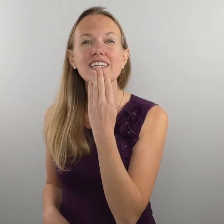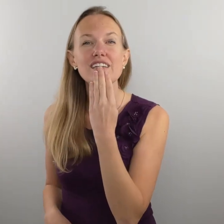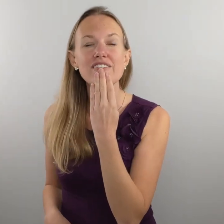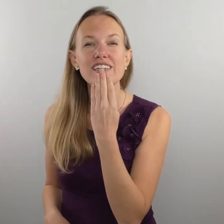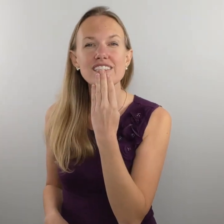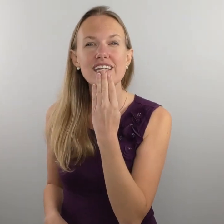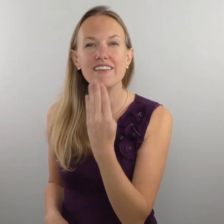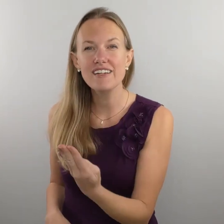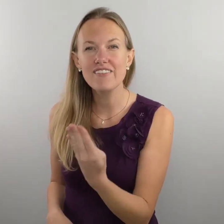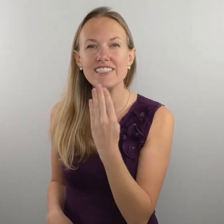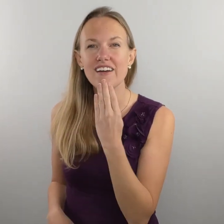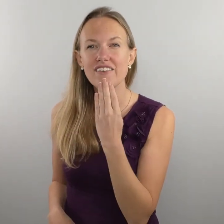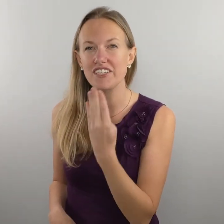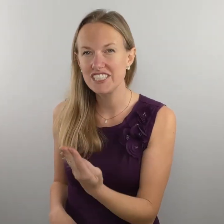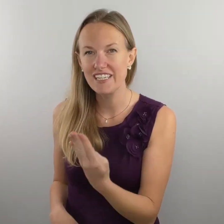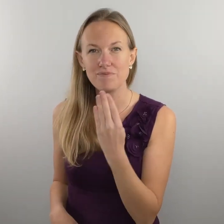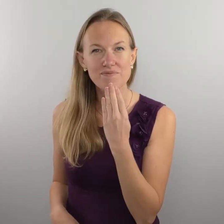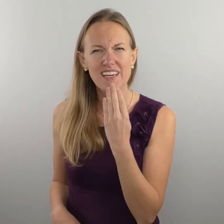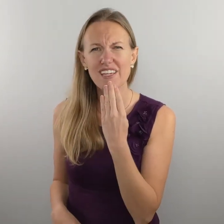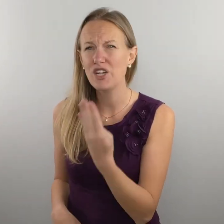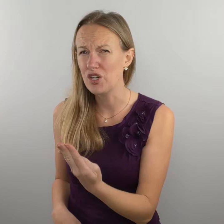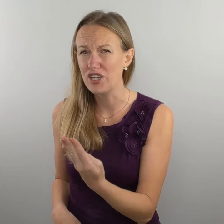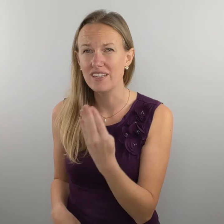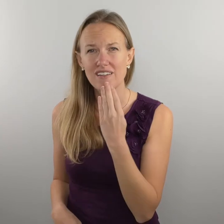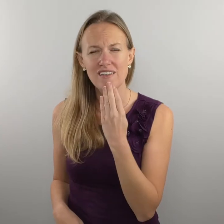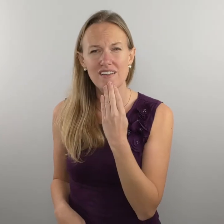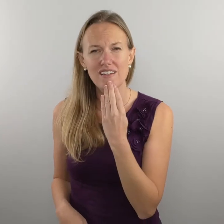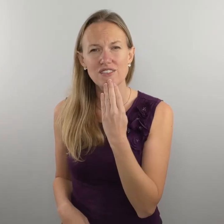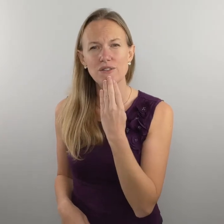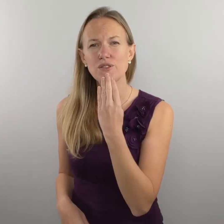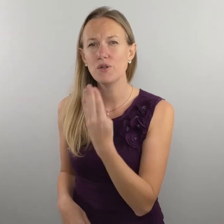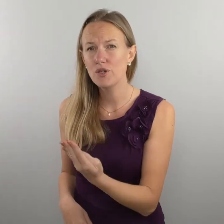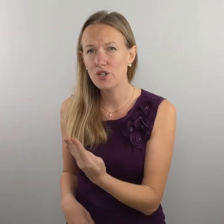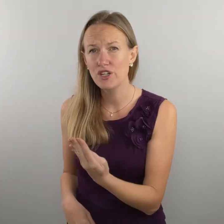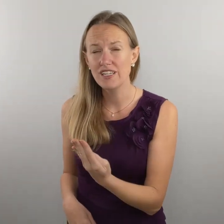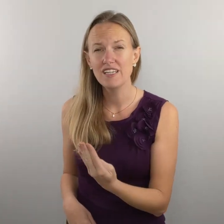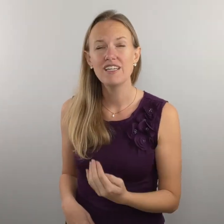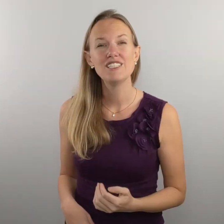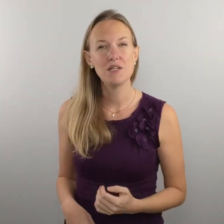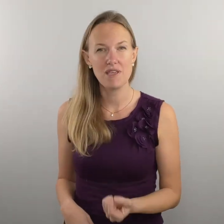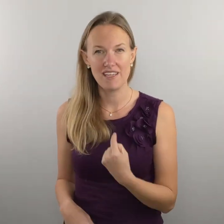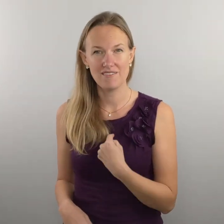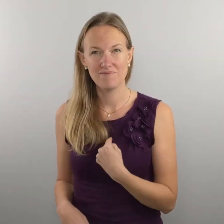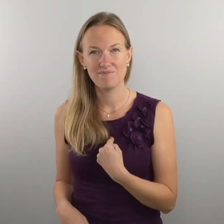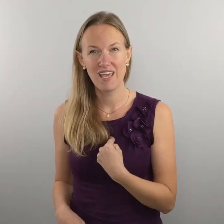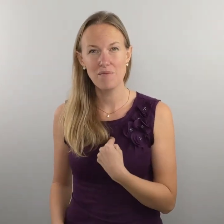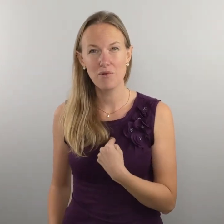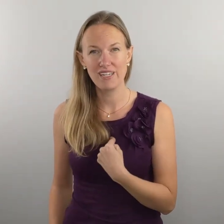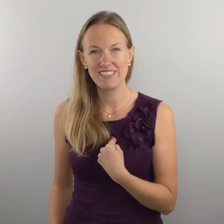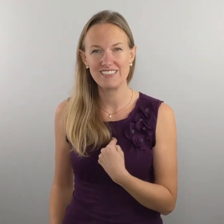your fingers together, coming down from your chin. Okay, good. So, so good to me. Okay, pointing to